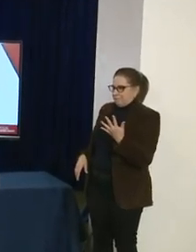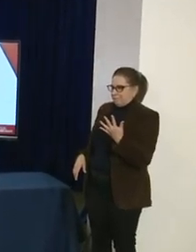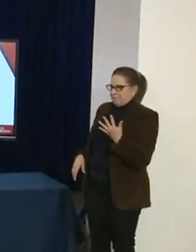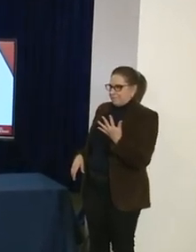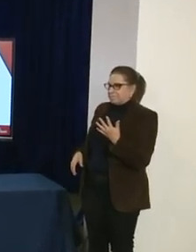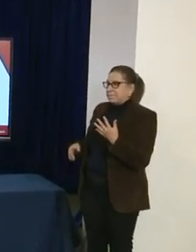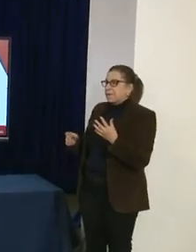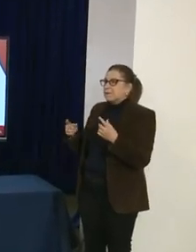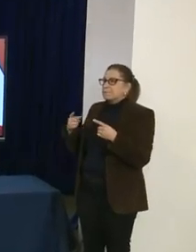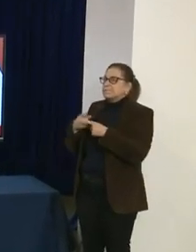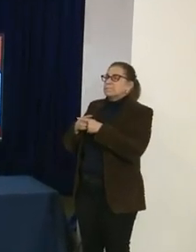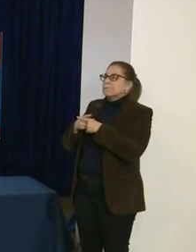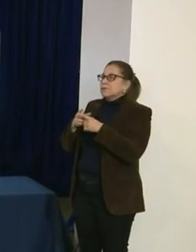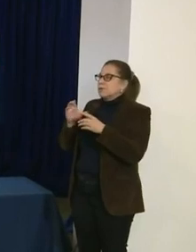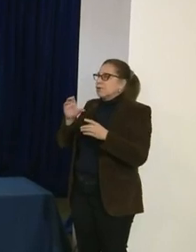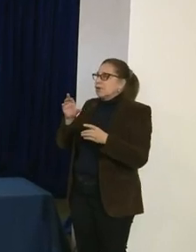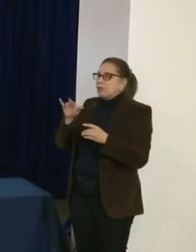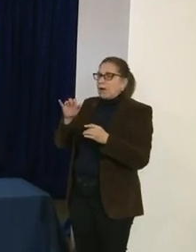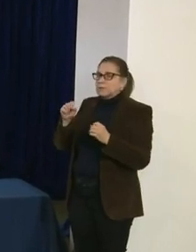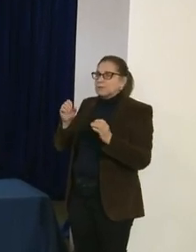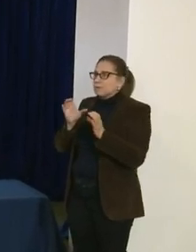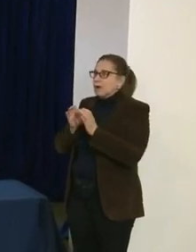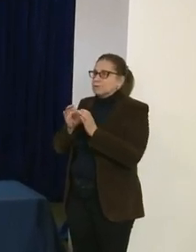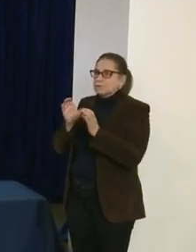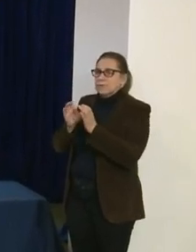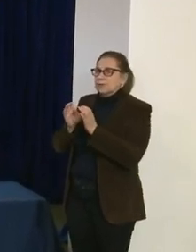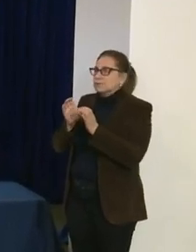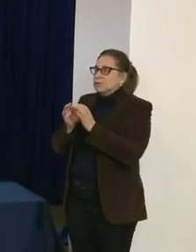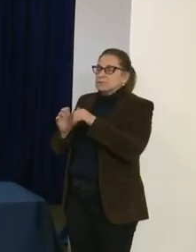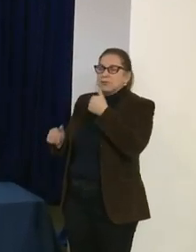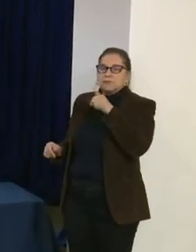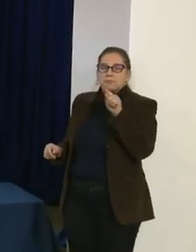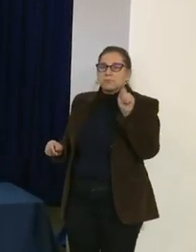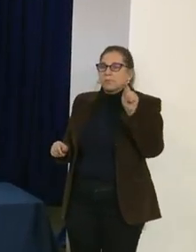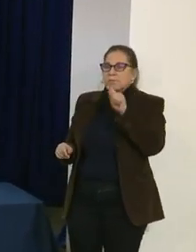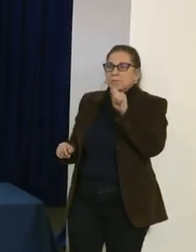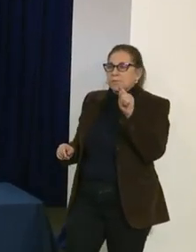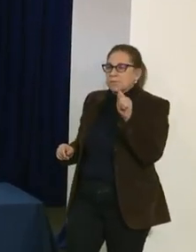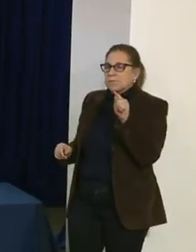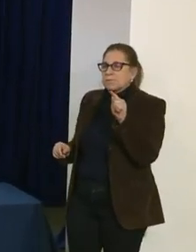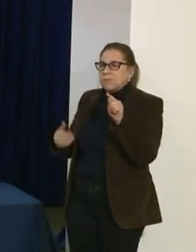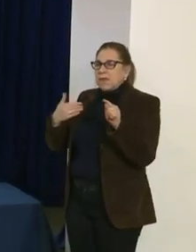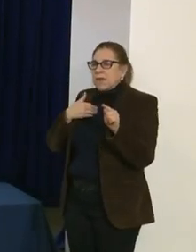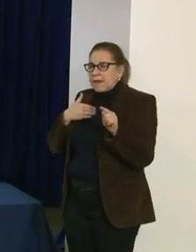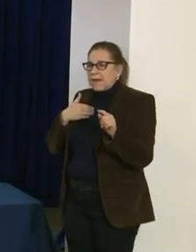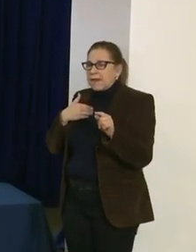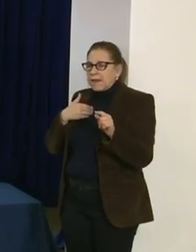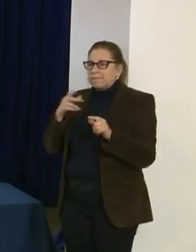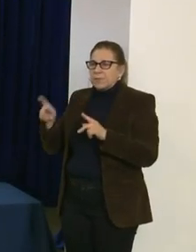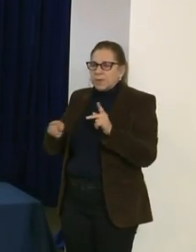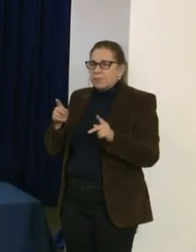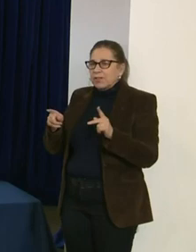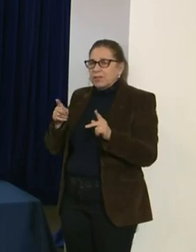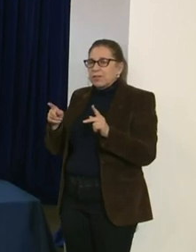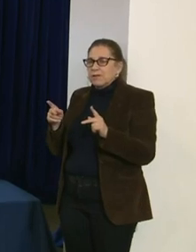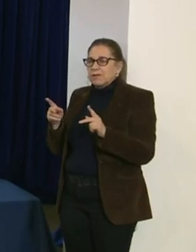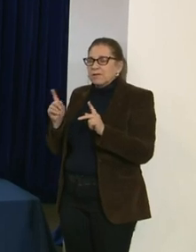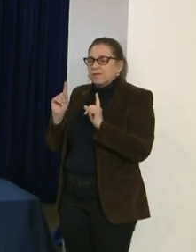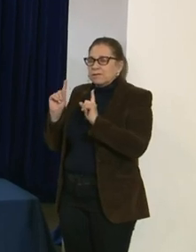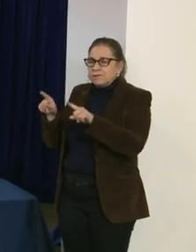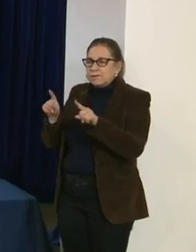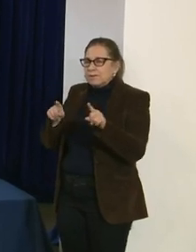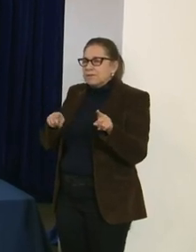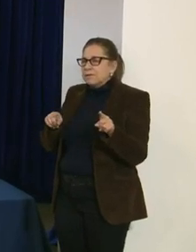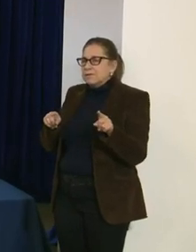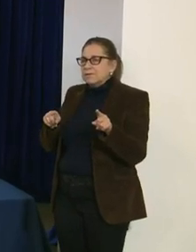they have used crop dusters to kill off various things. I don't know if it's works for viruses, but